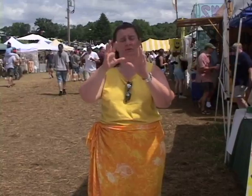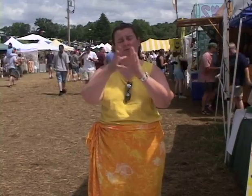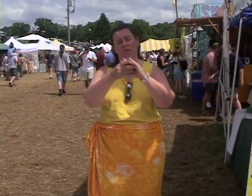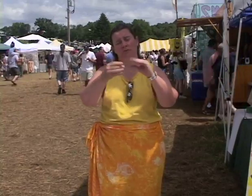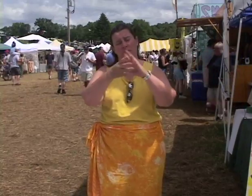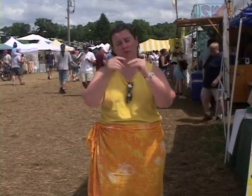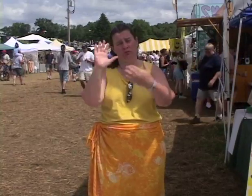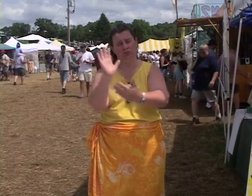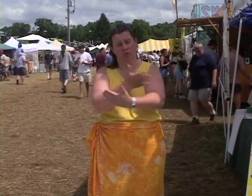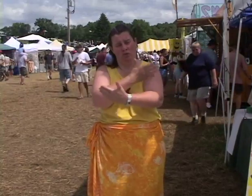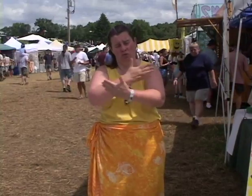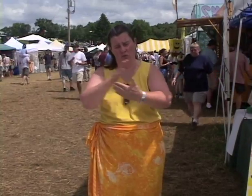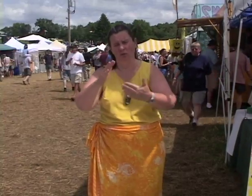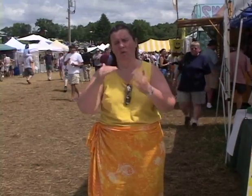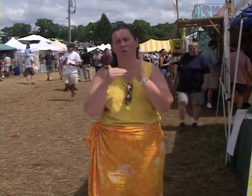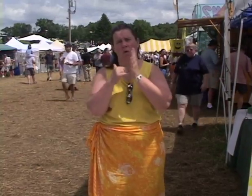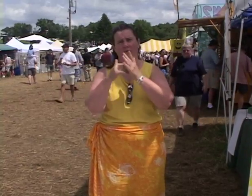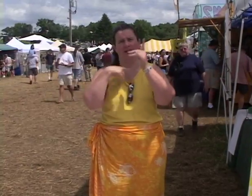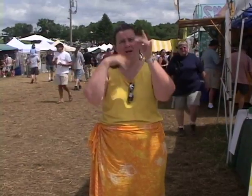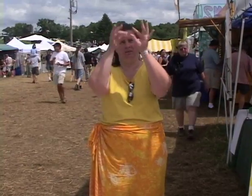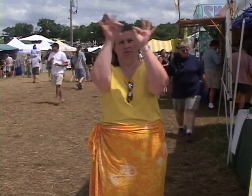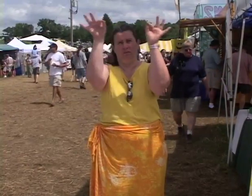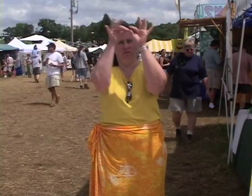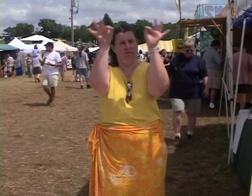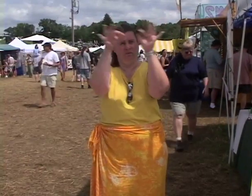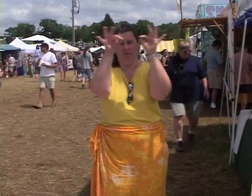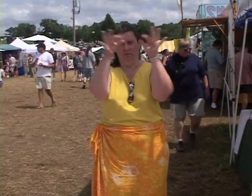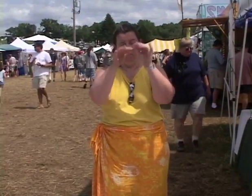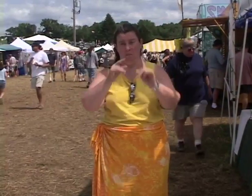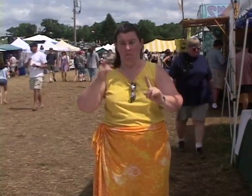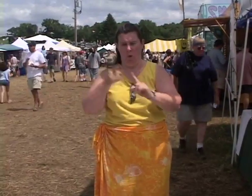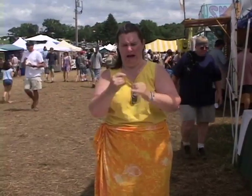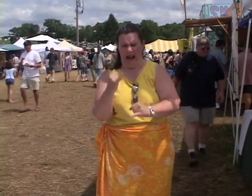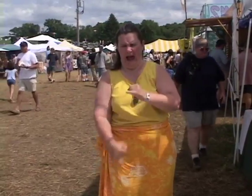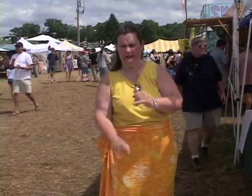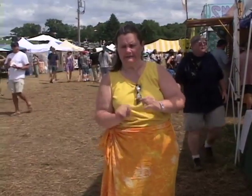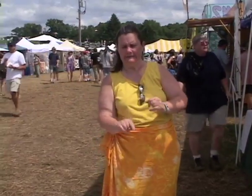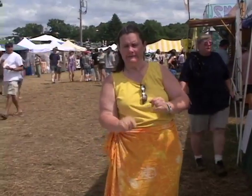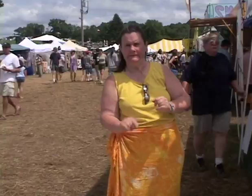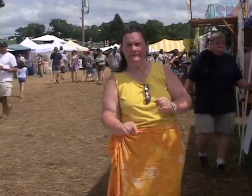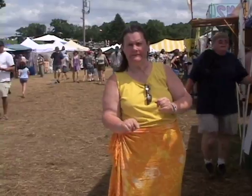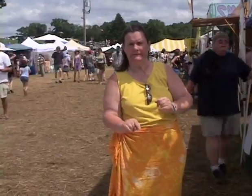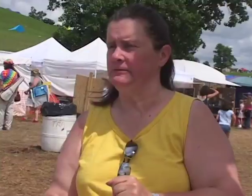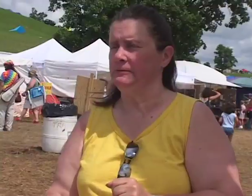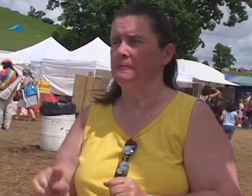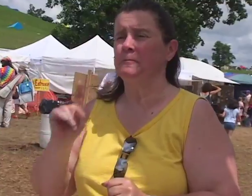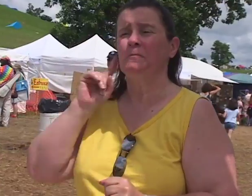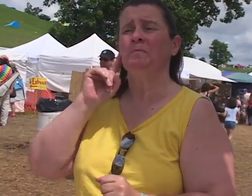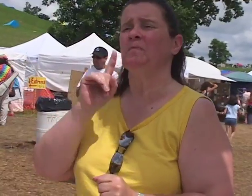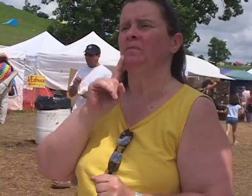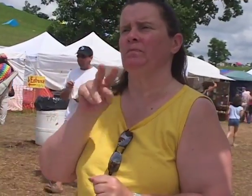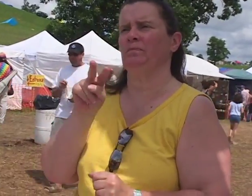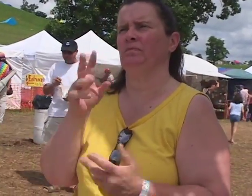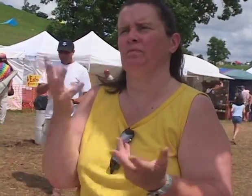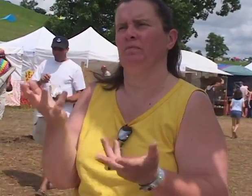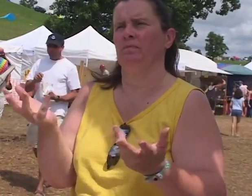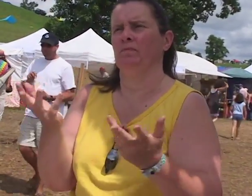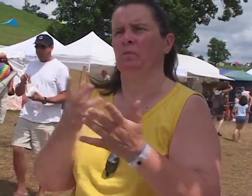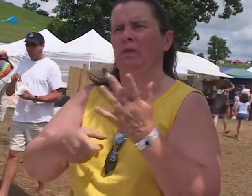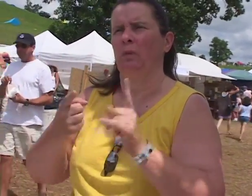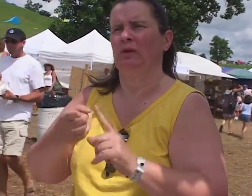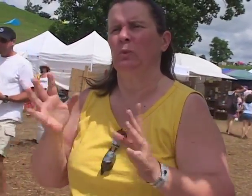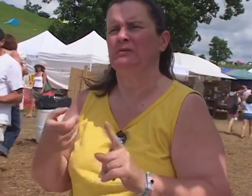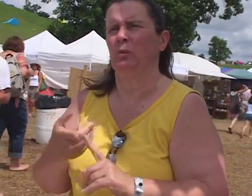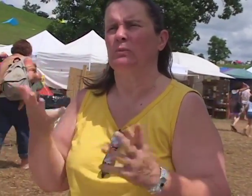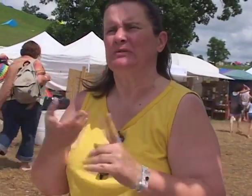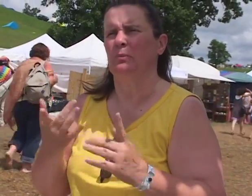of information, and then they get to the point at the end. And the songs will have a lot of words, and they'll have the point at the end. The people